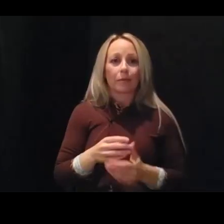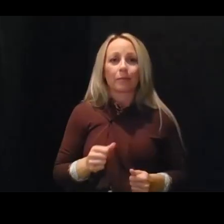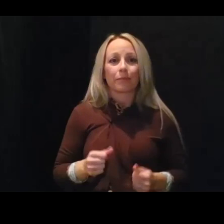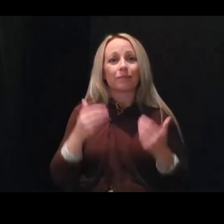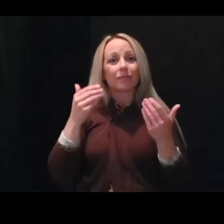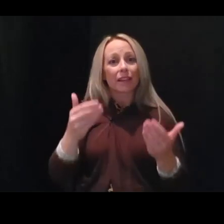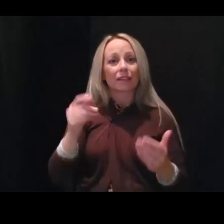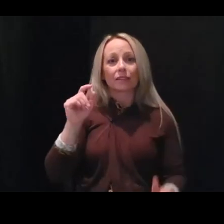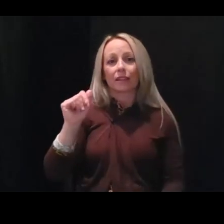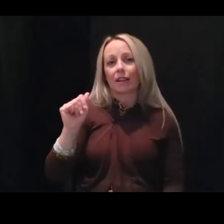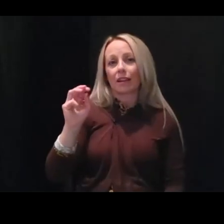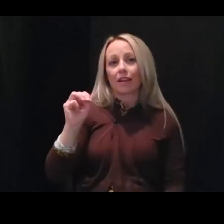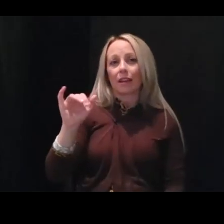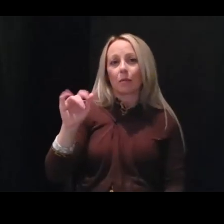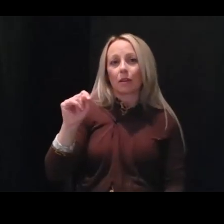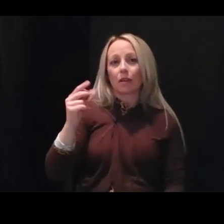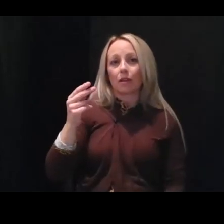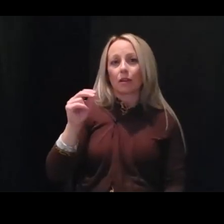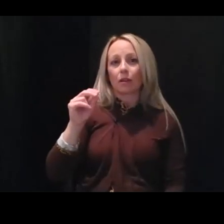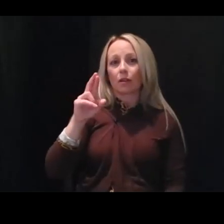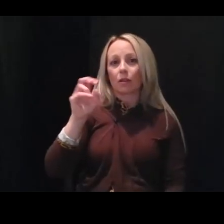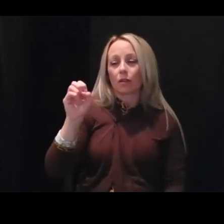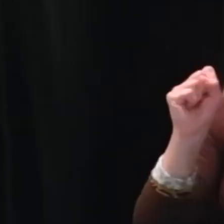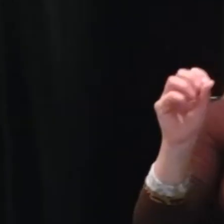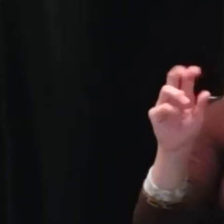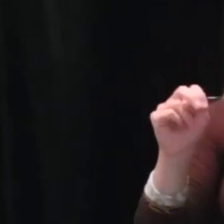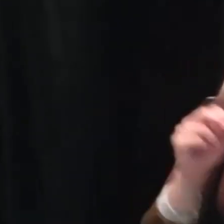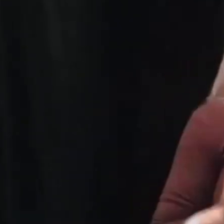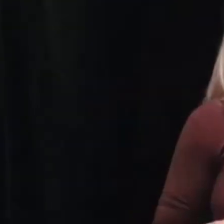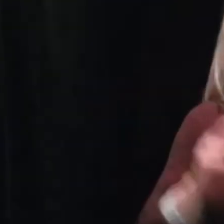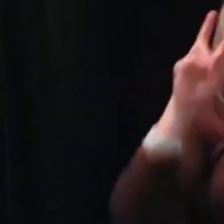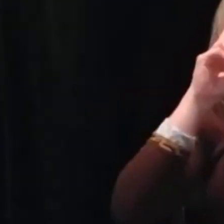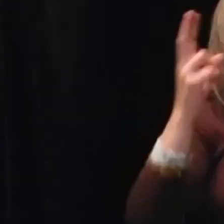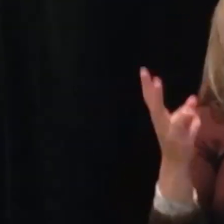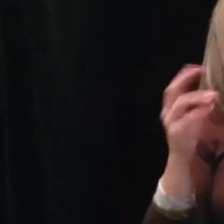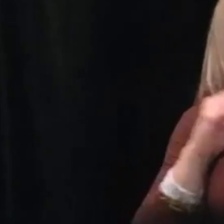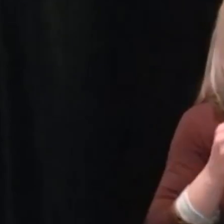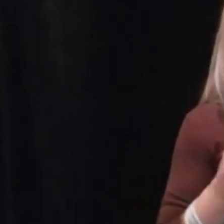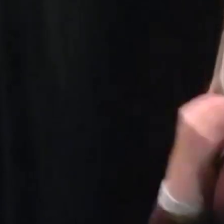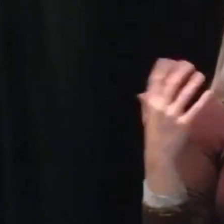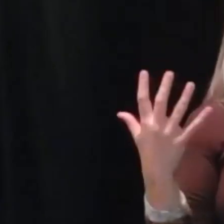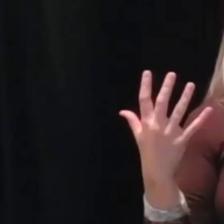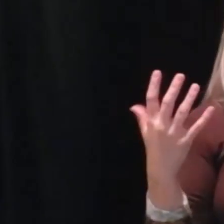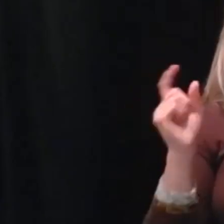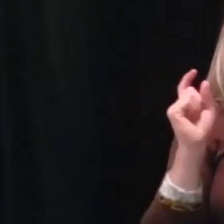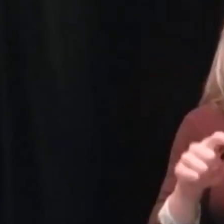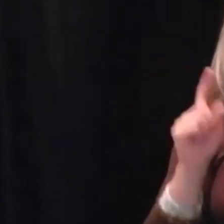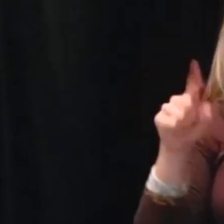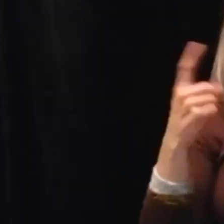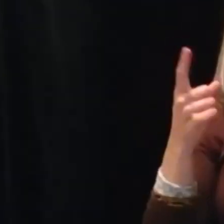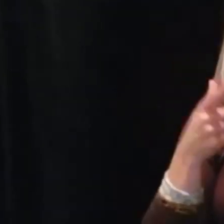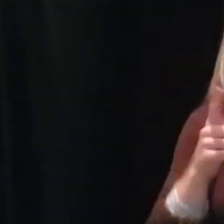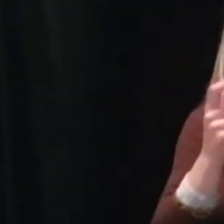County. Thanks, Nita. Misconception number 5, we should just let everyone get